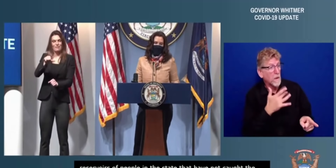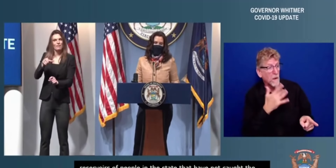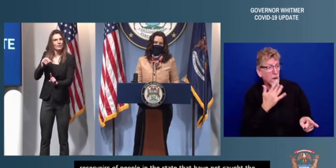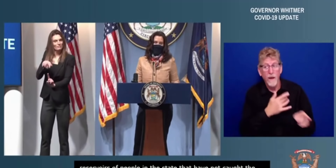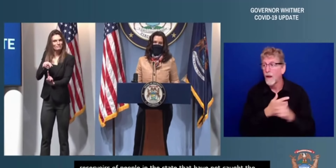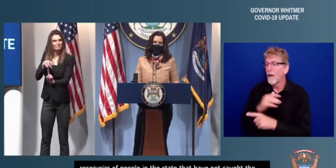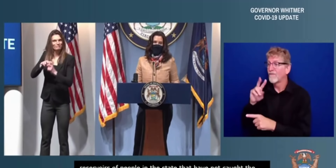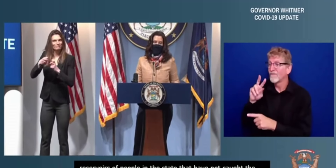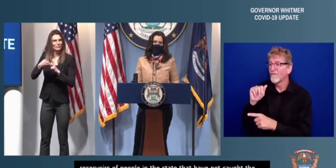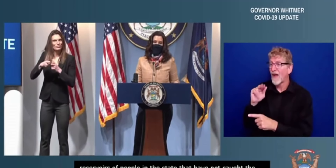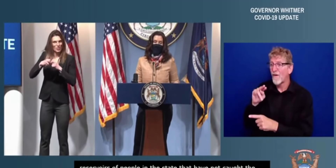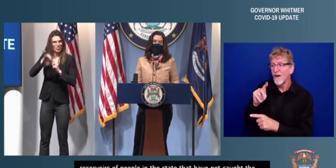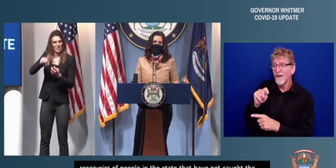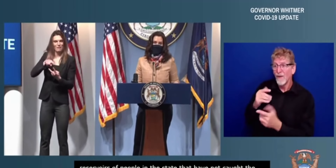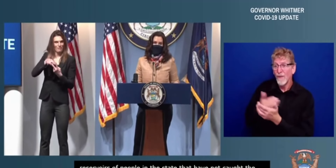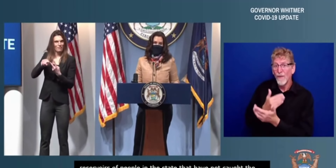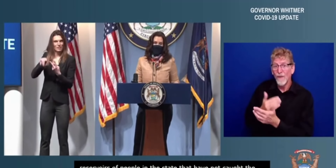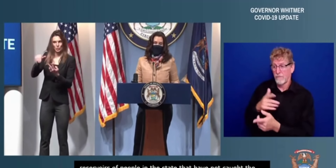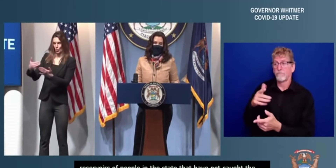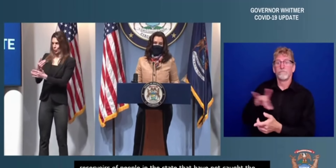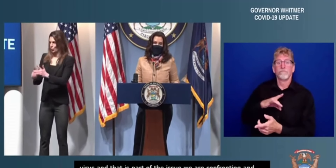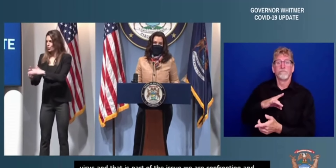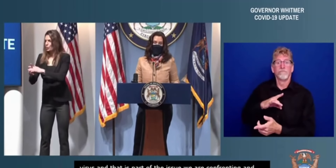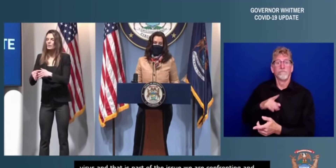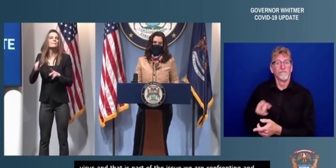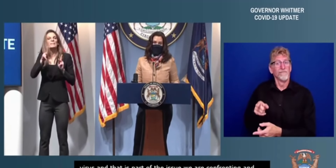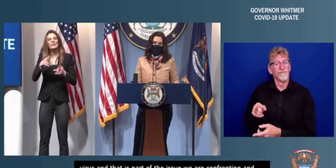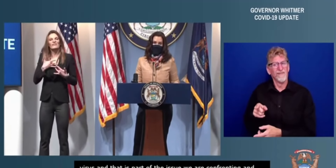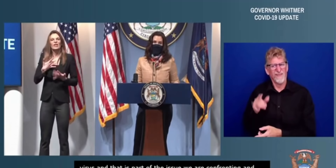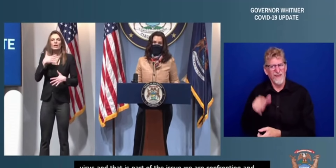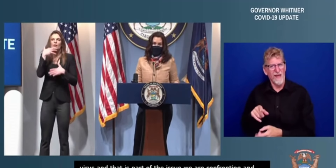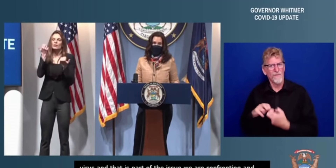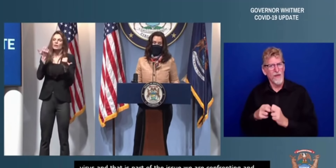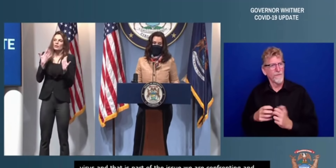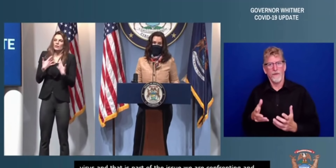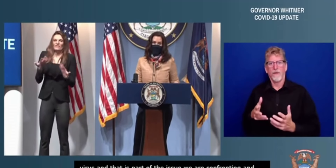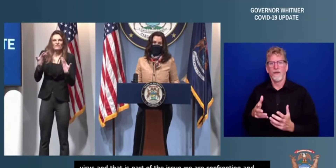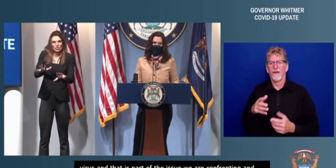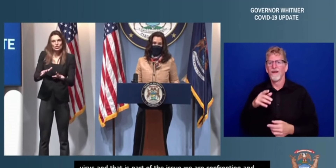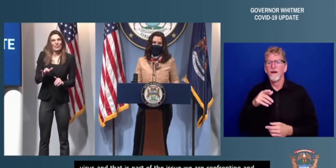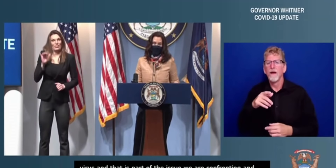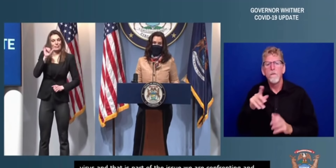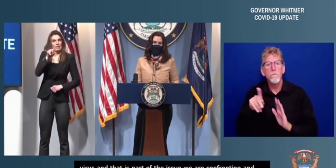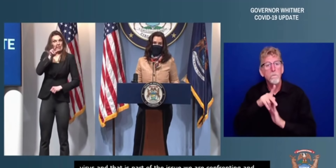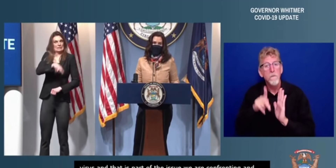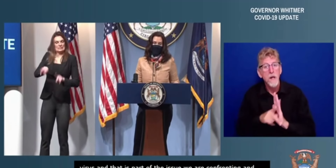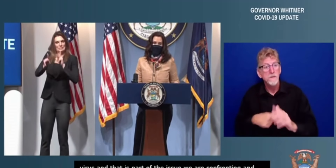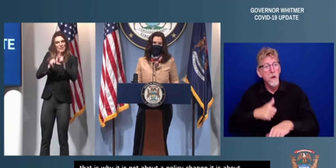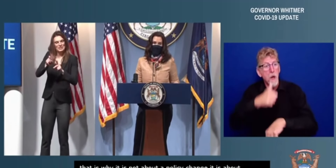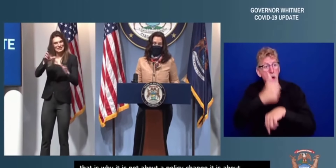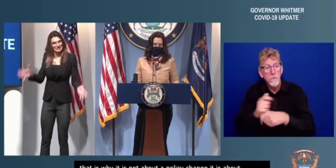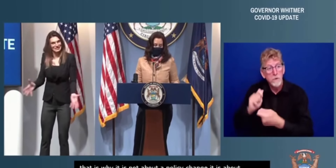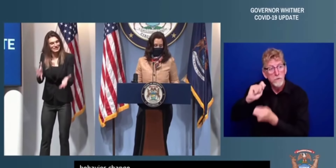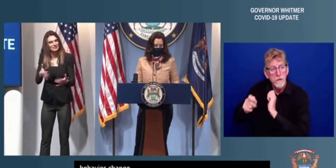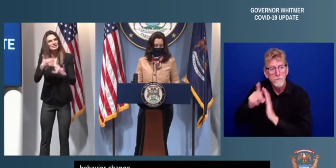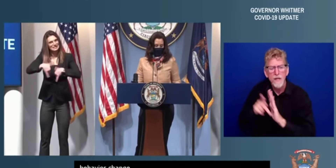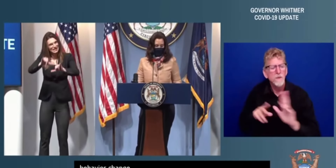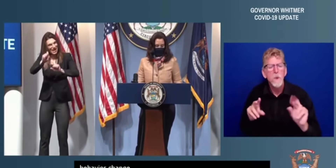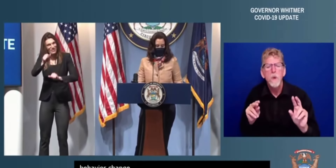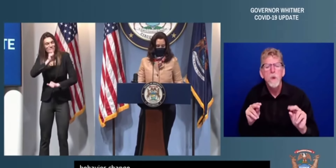why it's not about a policy change. It is about behavior change. And we need everyone to be a part of